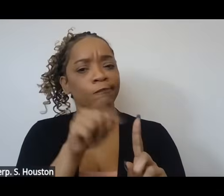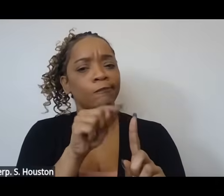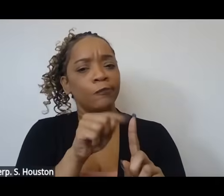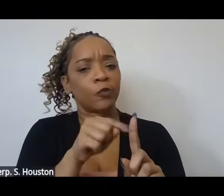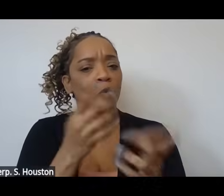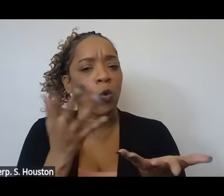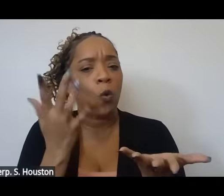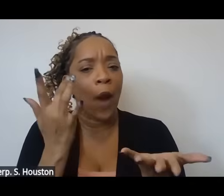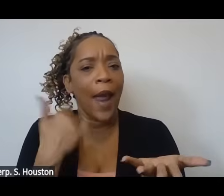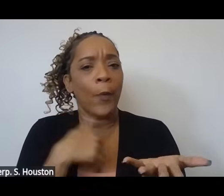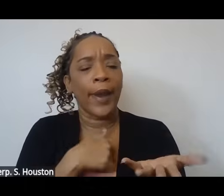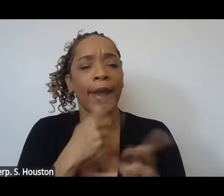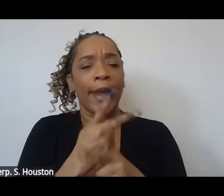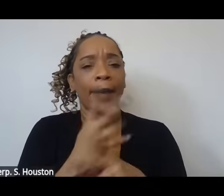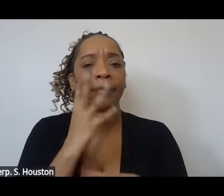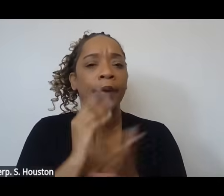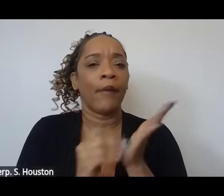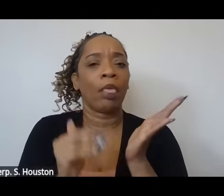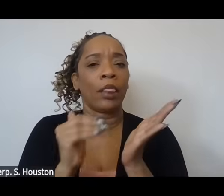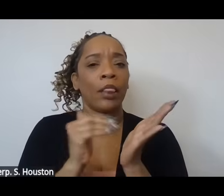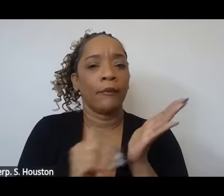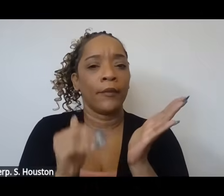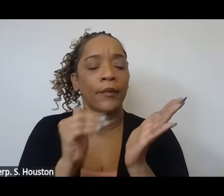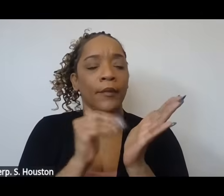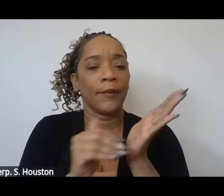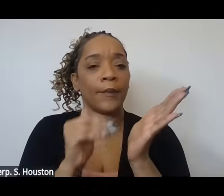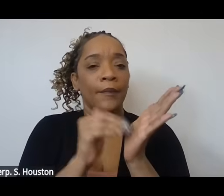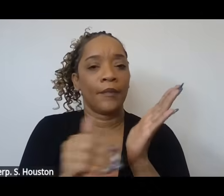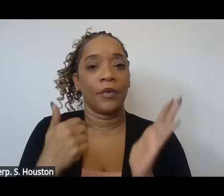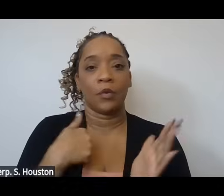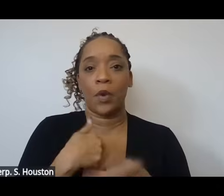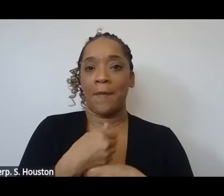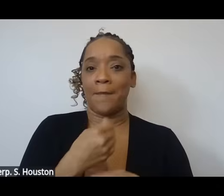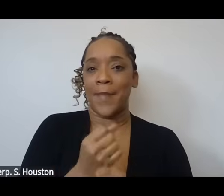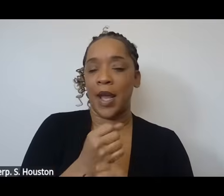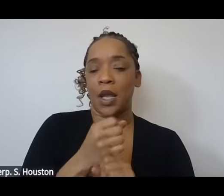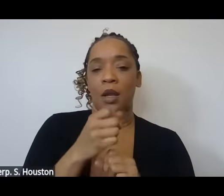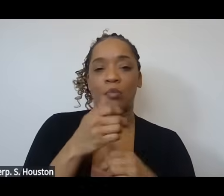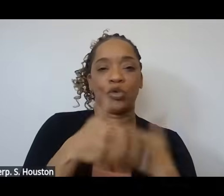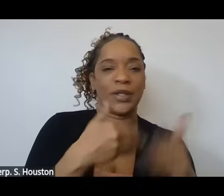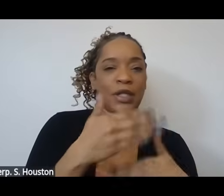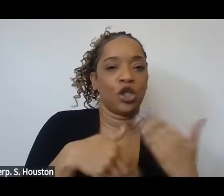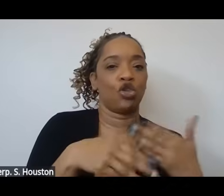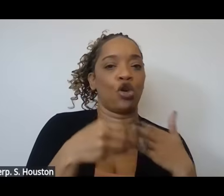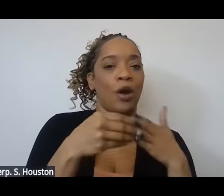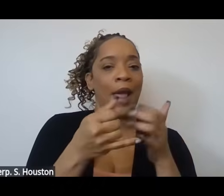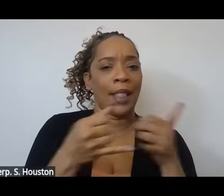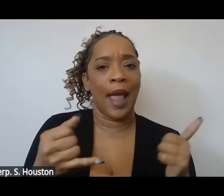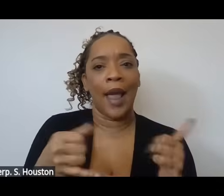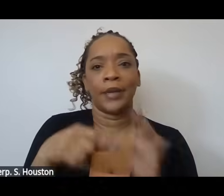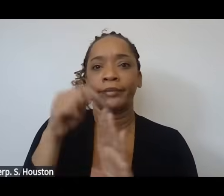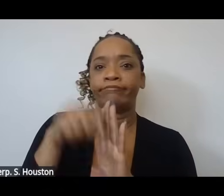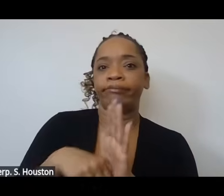but- it seems like we create procedures, we create guidelines, we have enormous amounts of discussion.